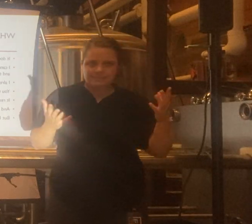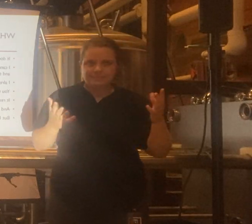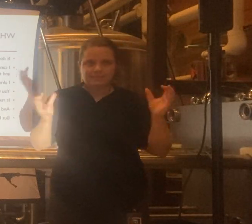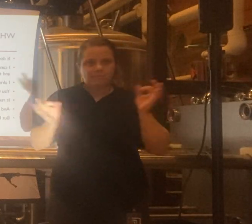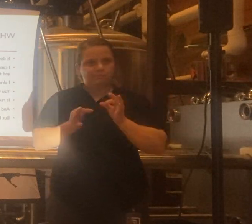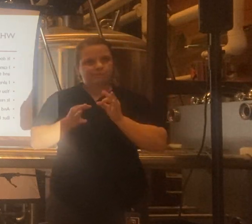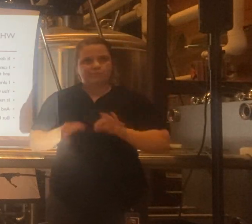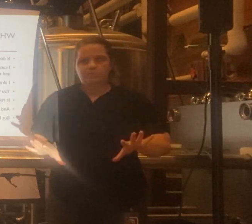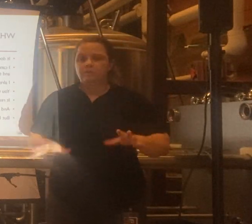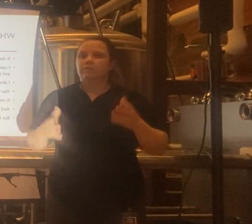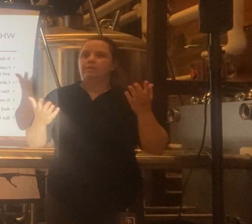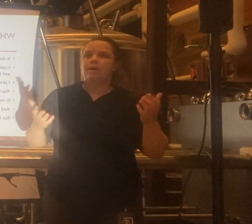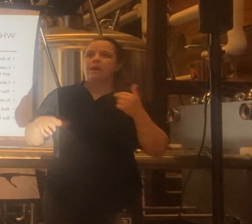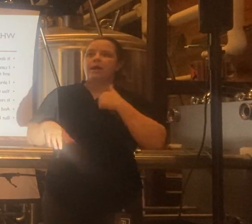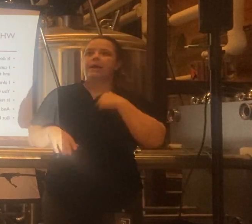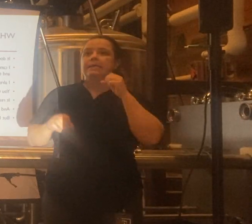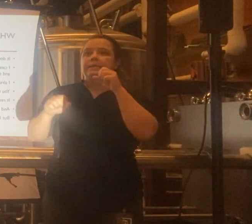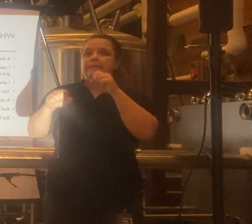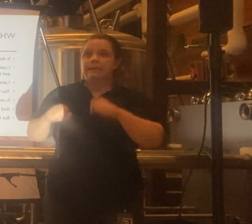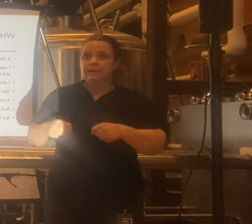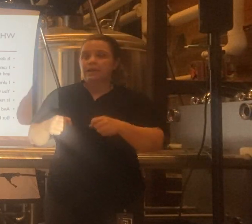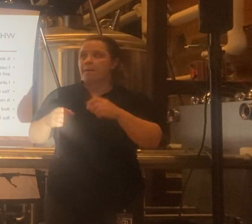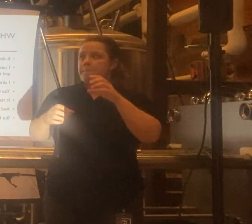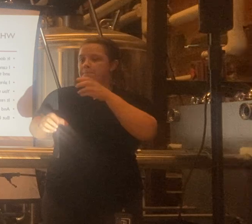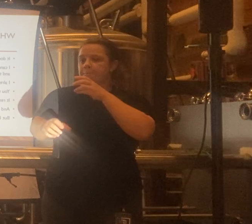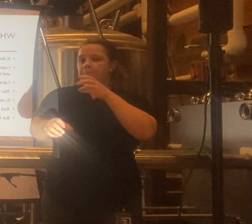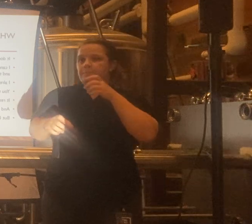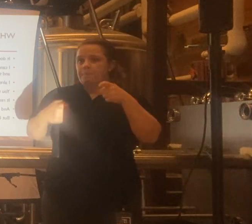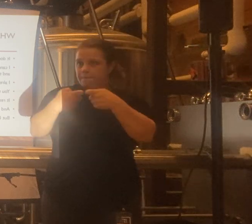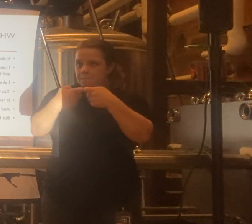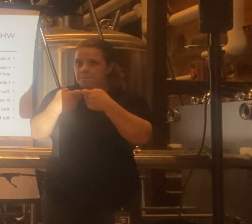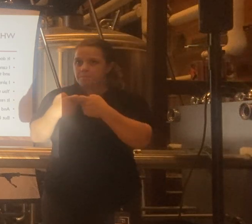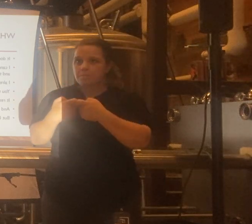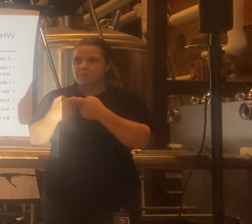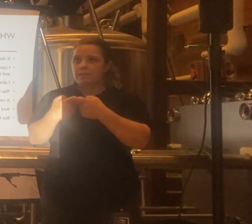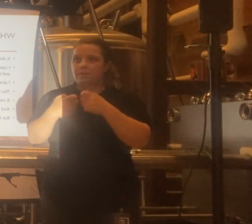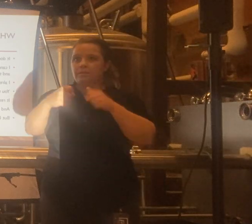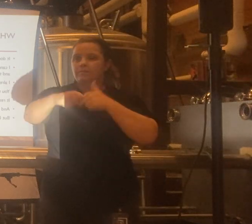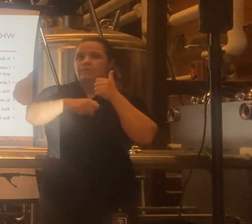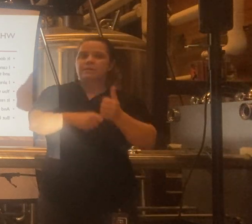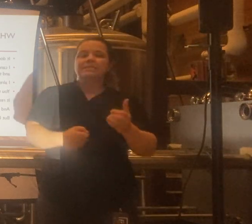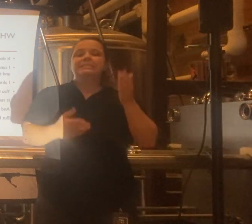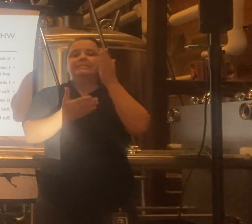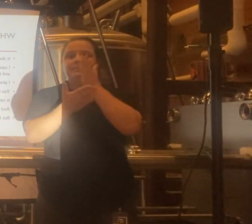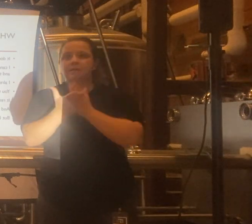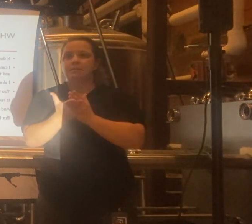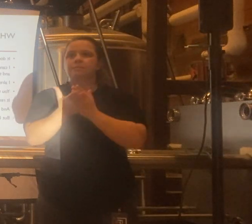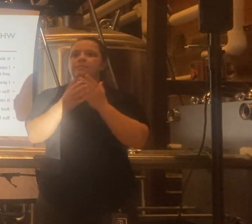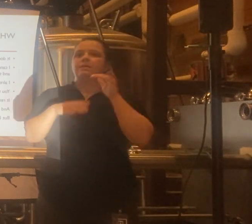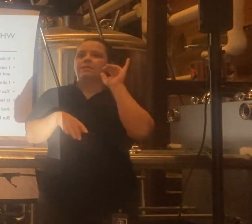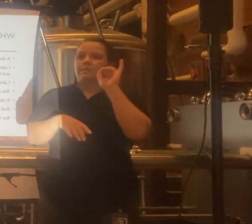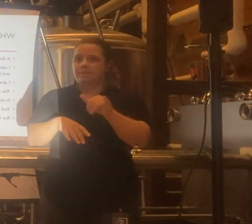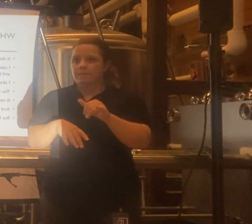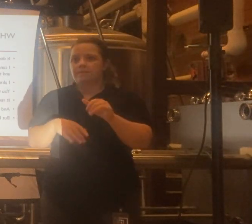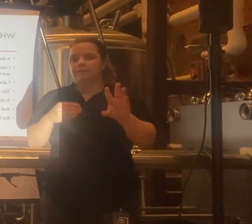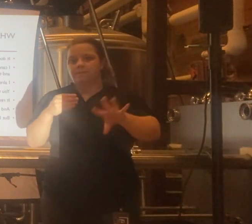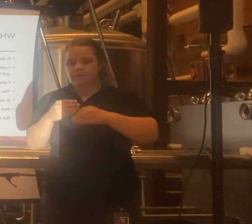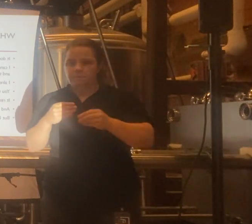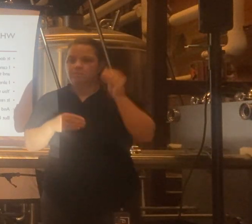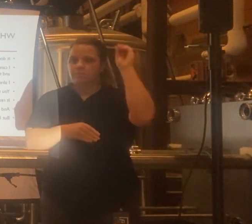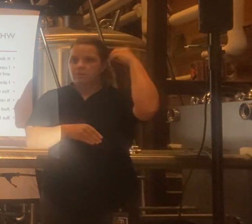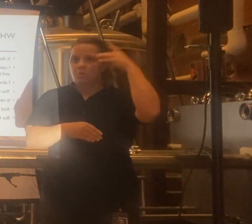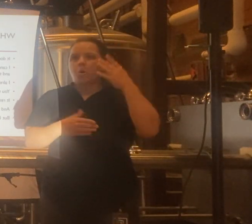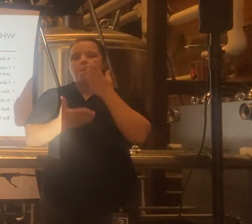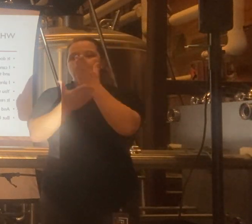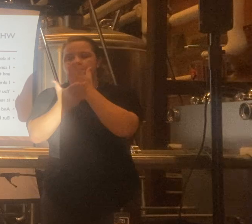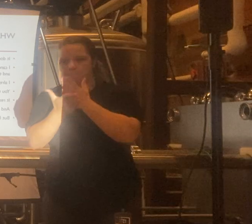of it. And so that's what supplemental solar is. Partially powering something in your home with solar power.